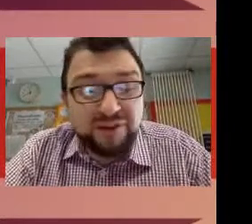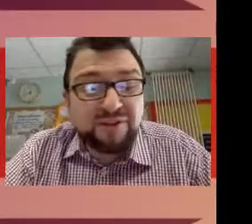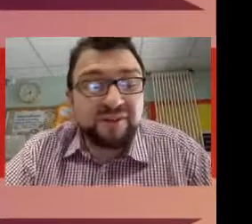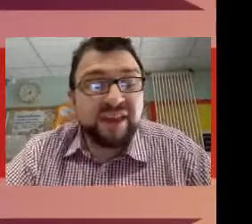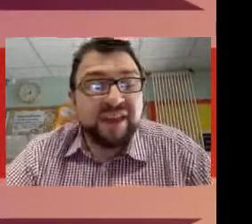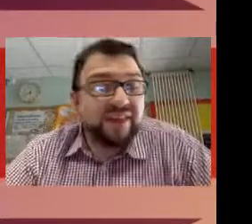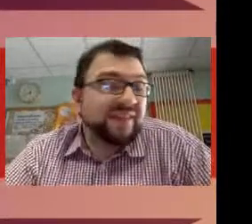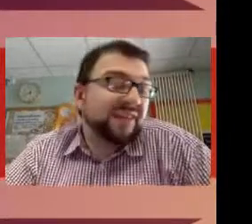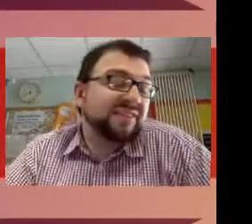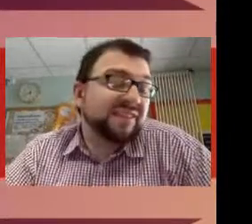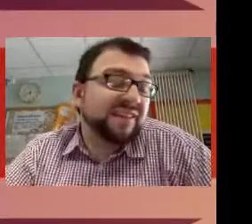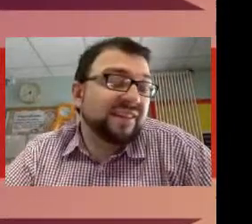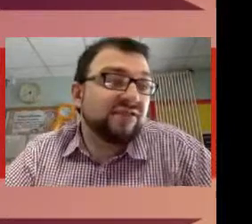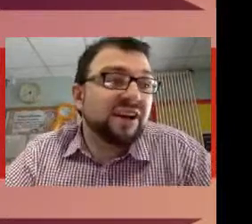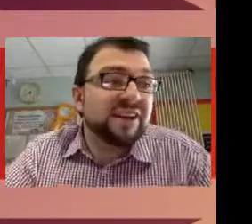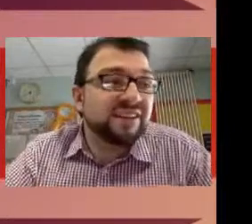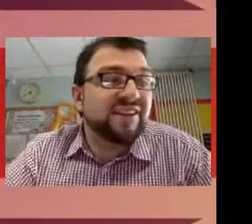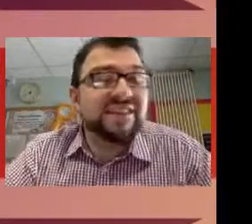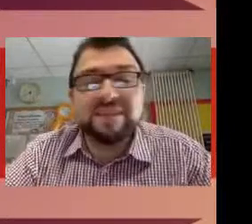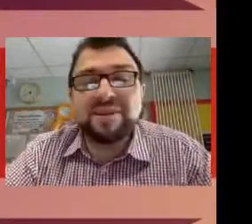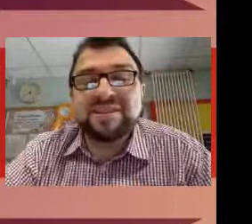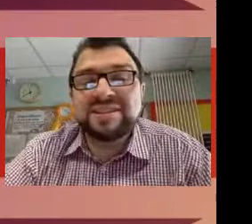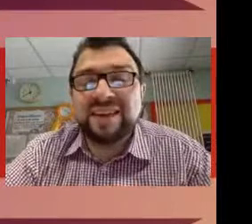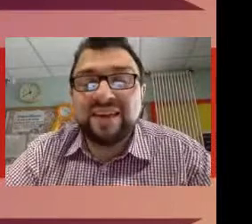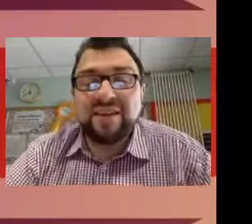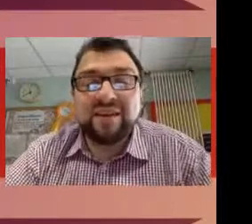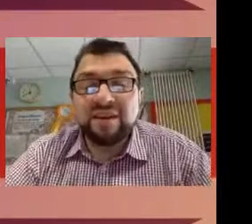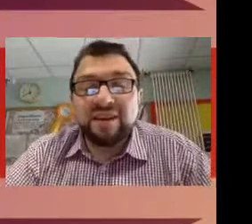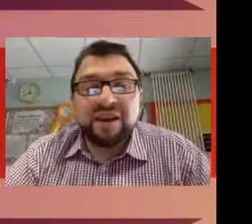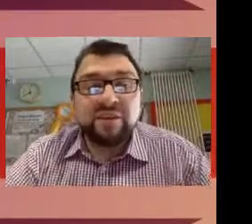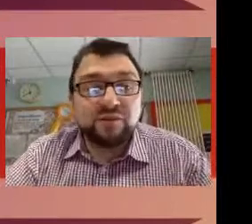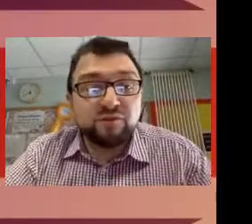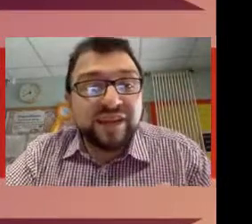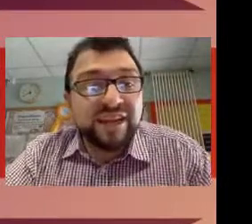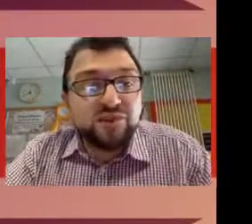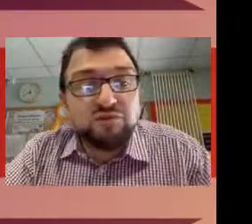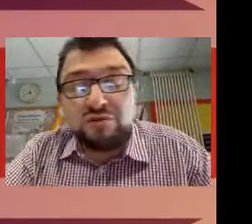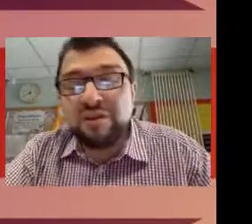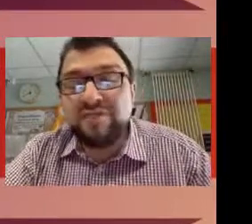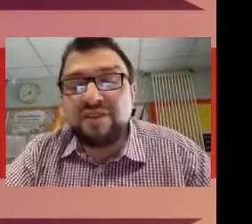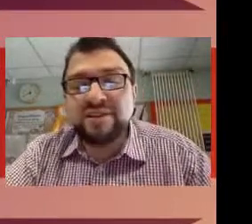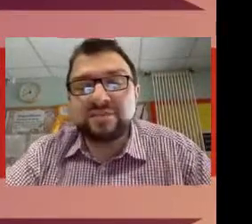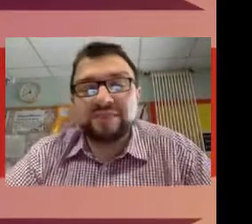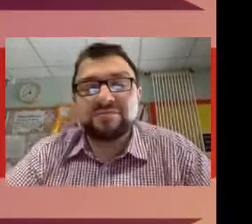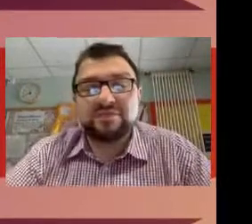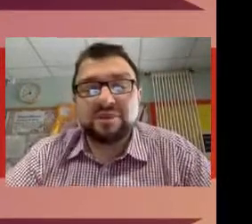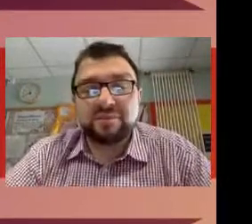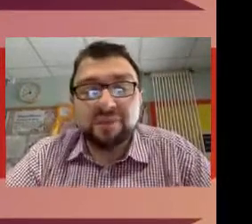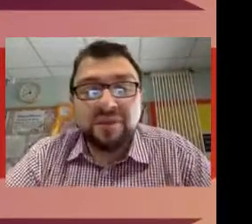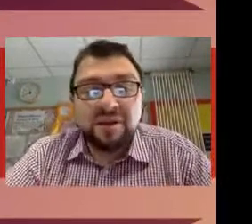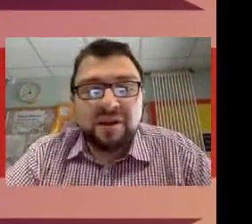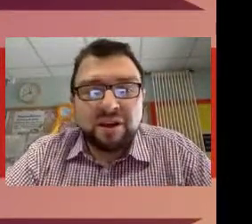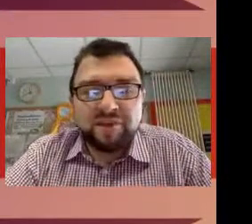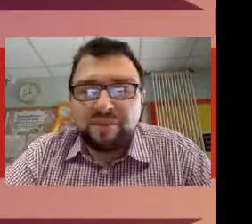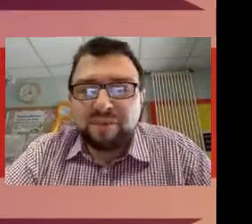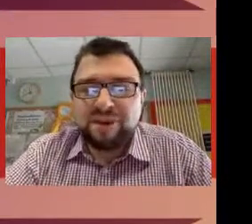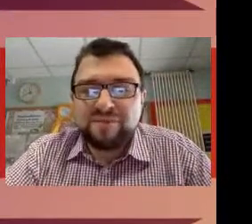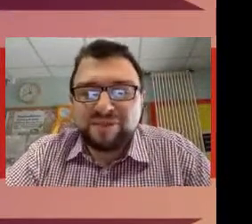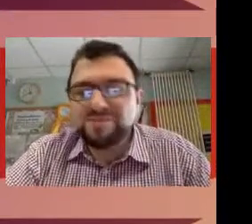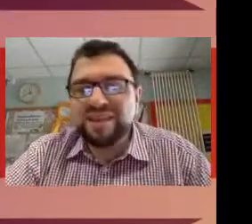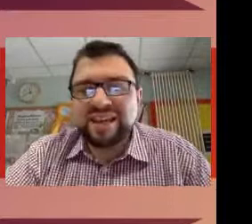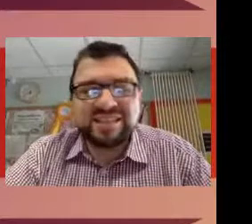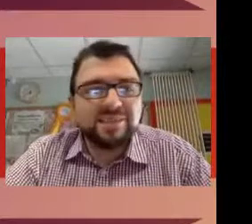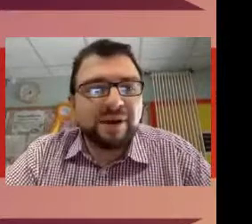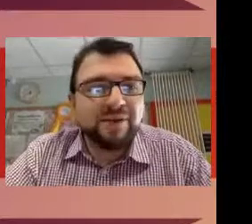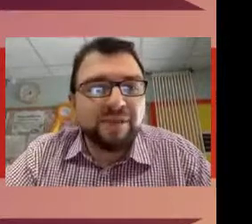had food and they drank and they celebrated together. And it was really a truly very special time. A few people giving